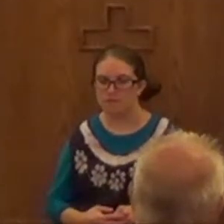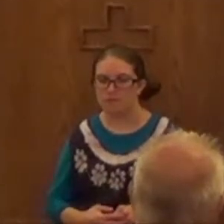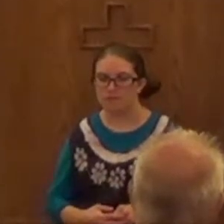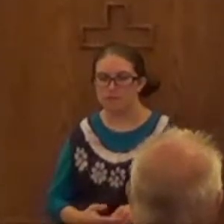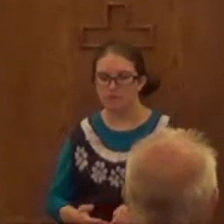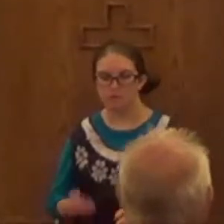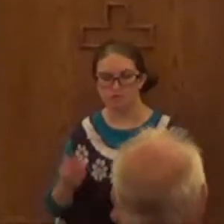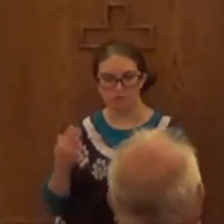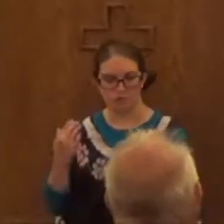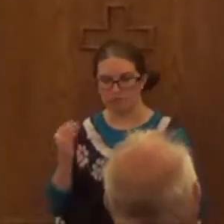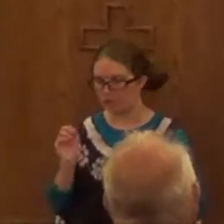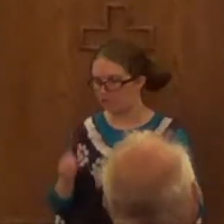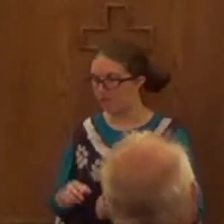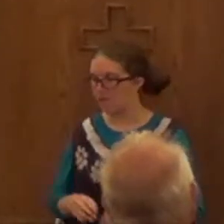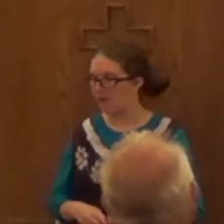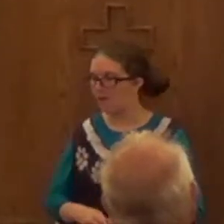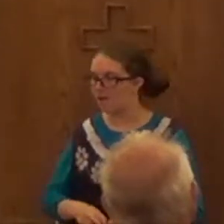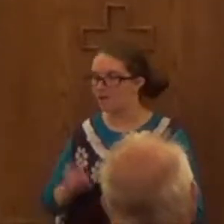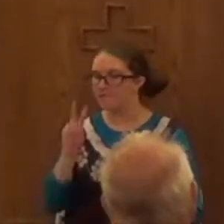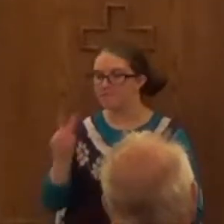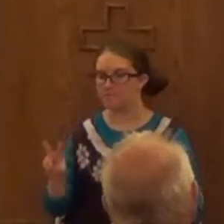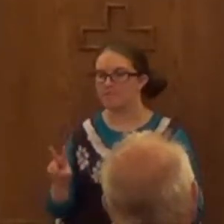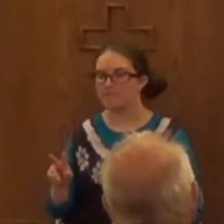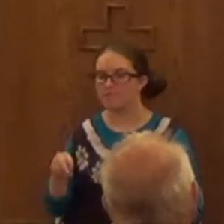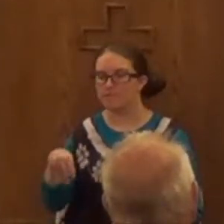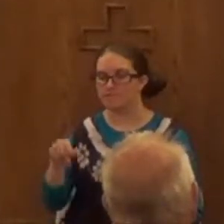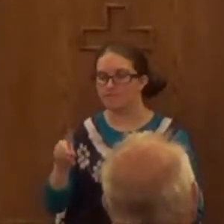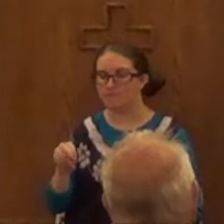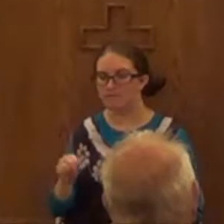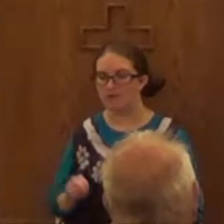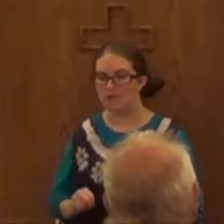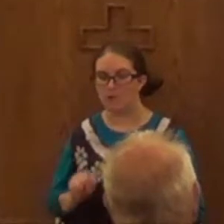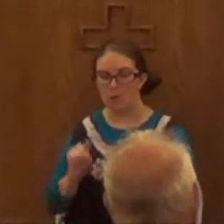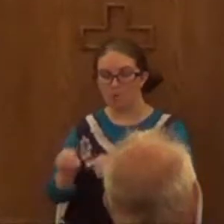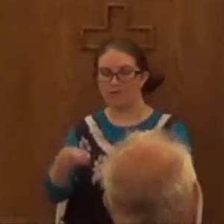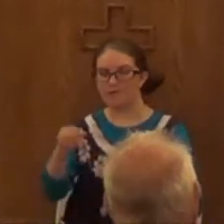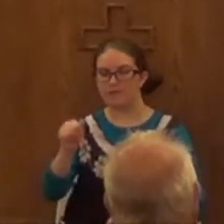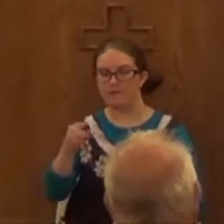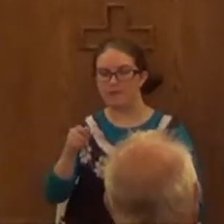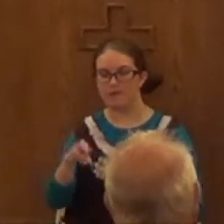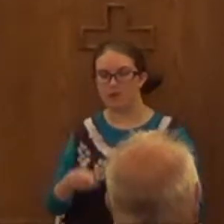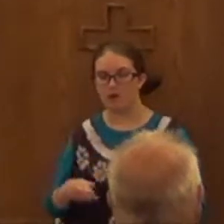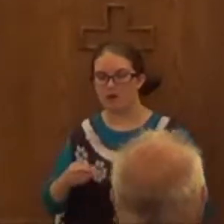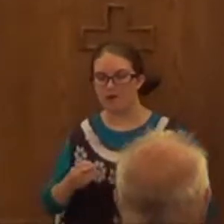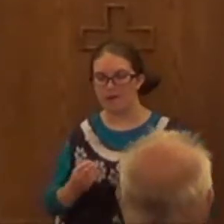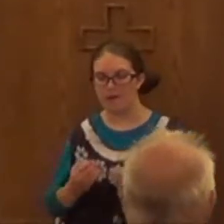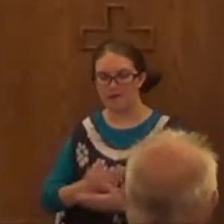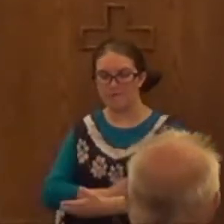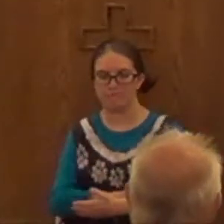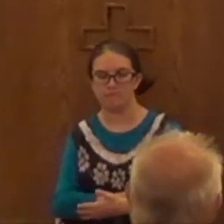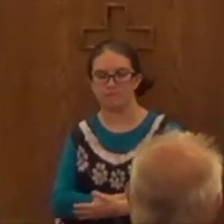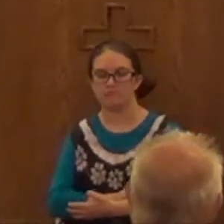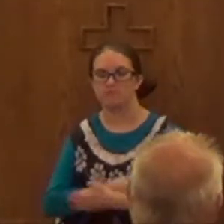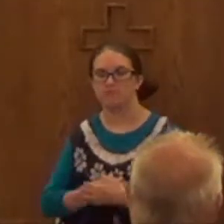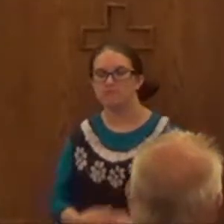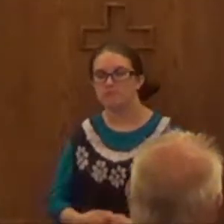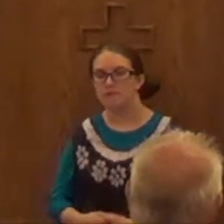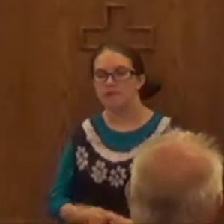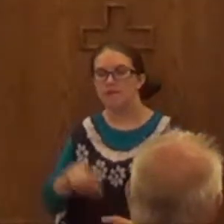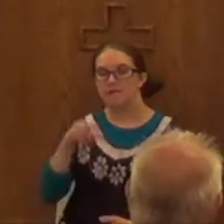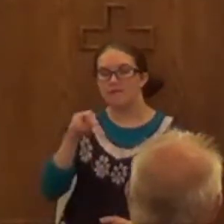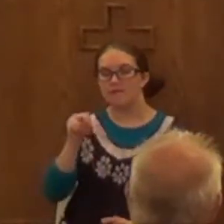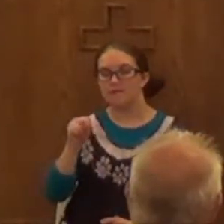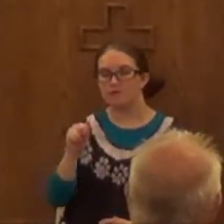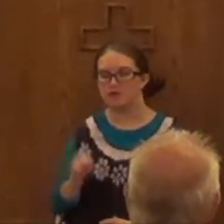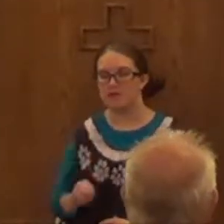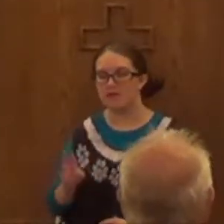plan and have Abraham go into Hagar and conceive. Yeah. Genesis 16, chapter